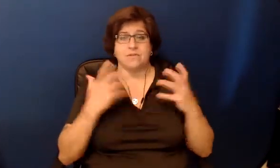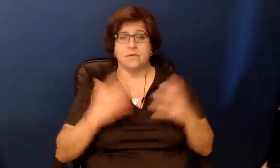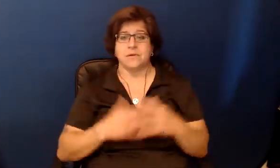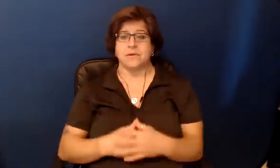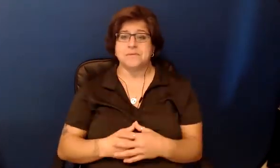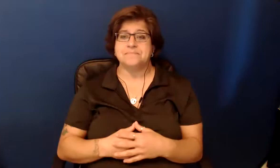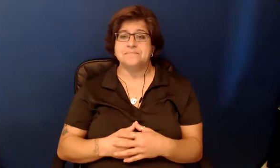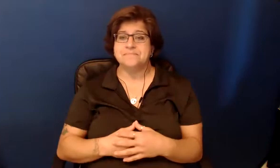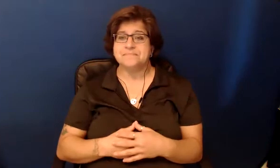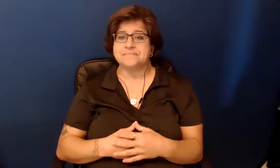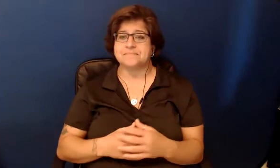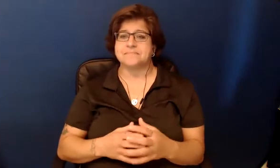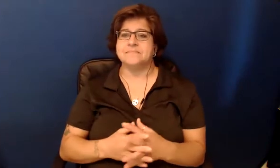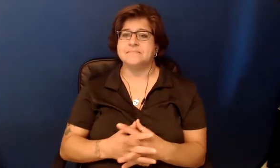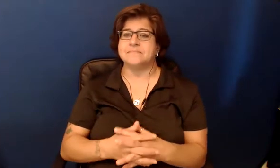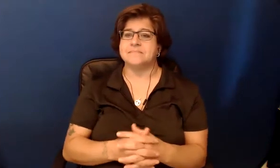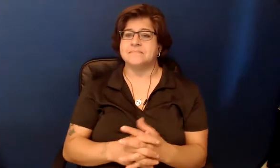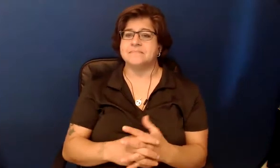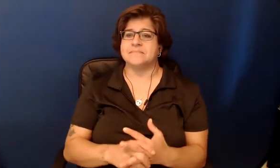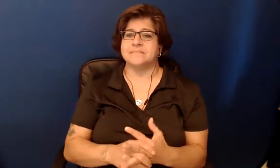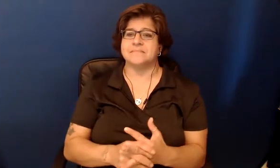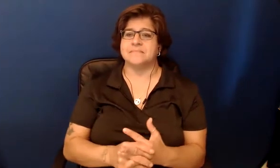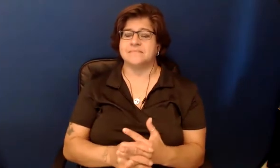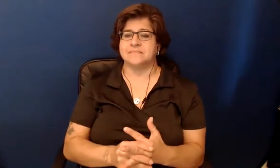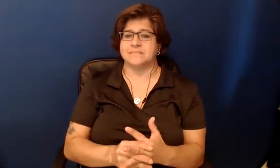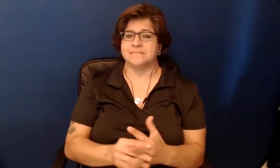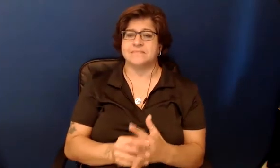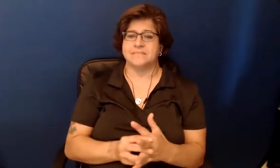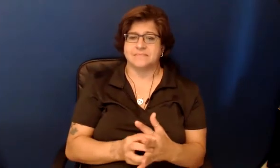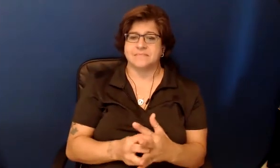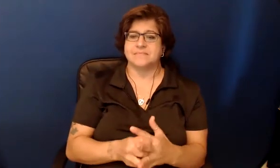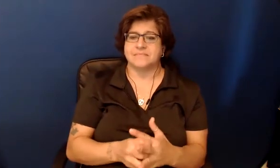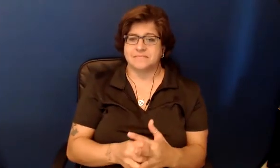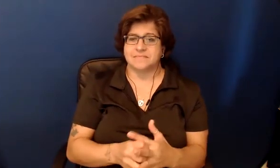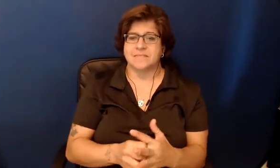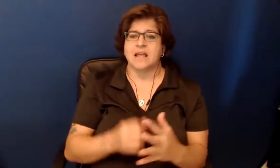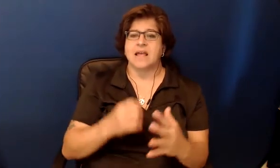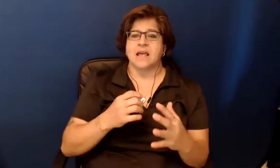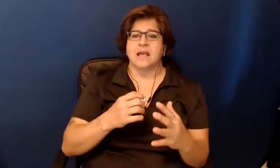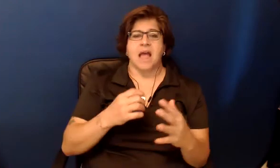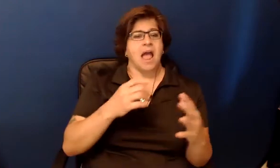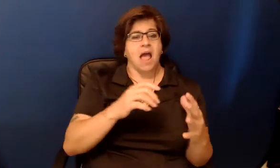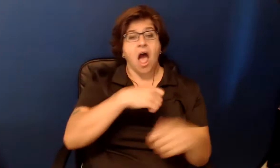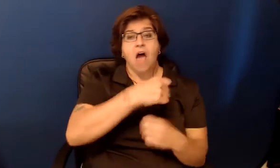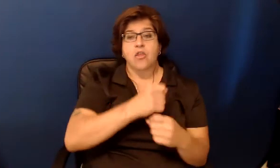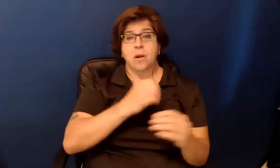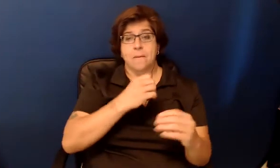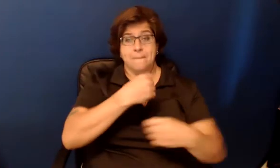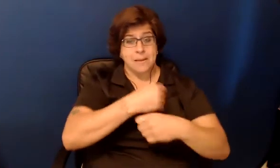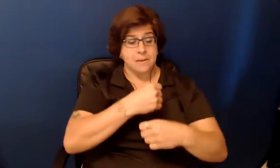I had a lot of financial amends and stuff. I had stuff to do. I went about making those as best I